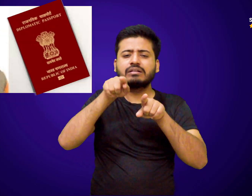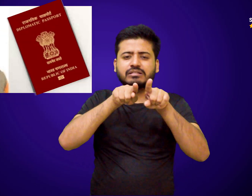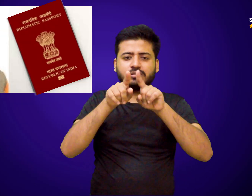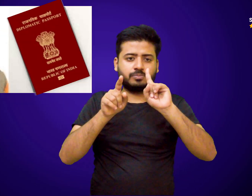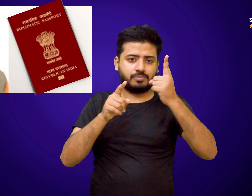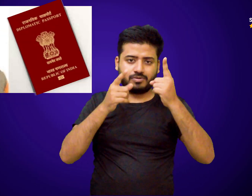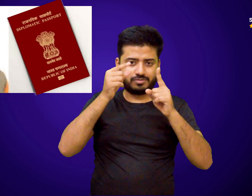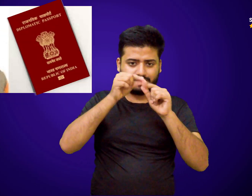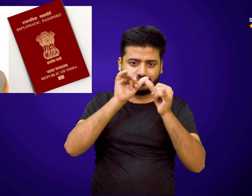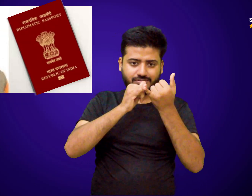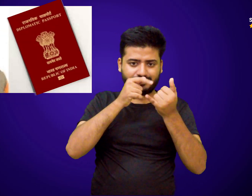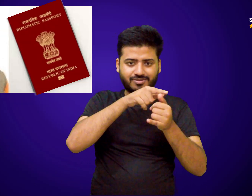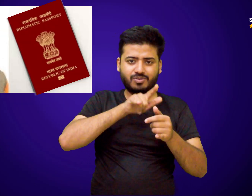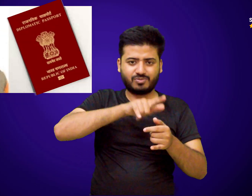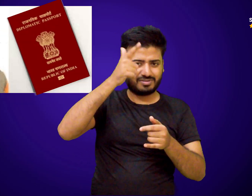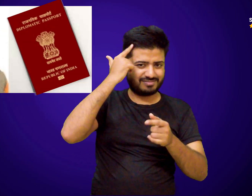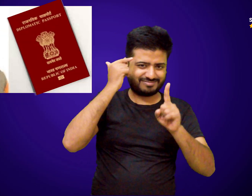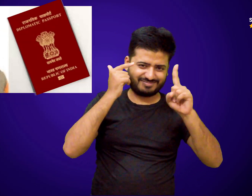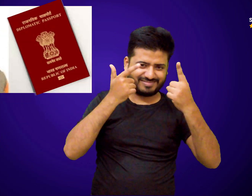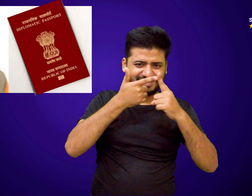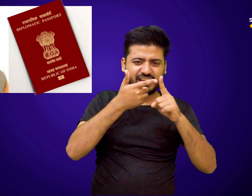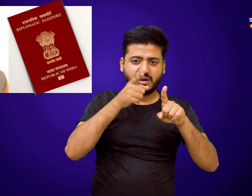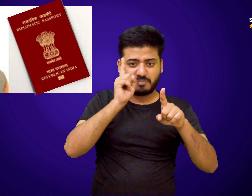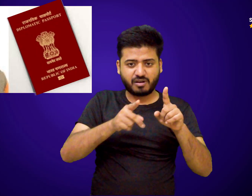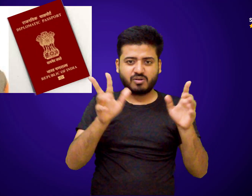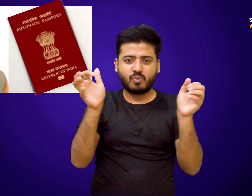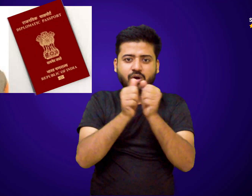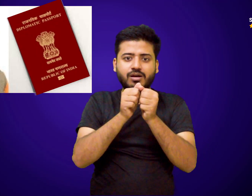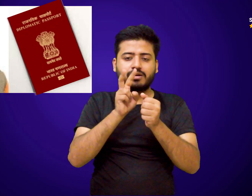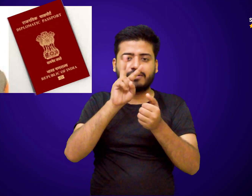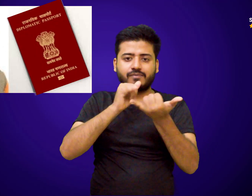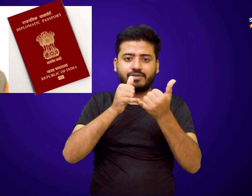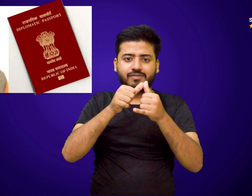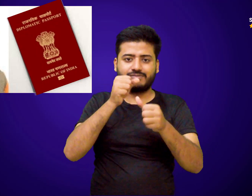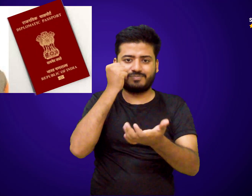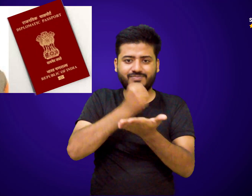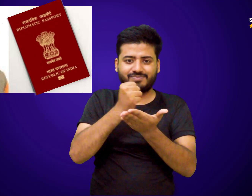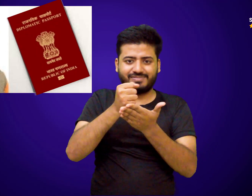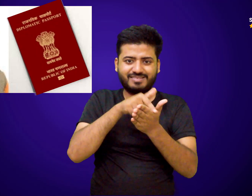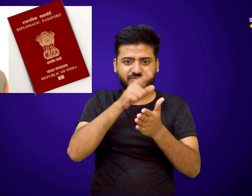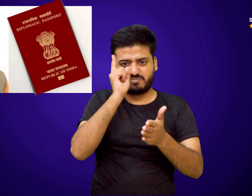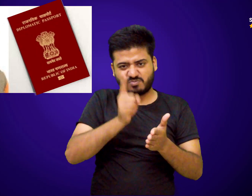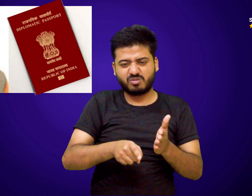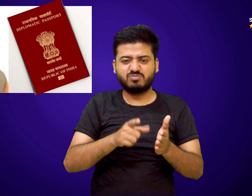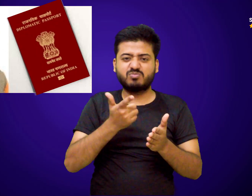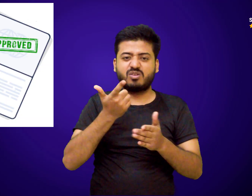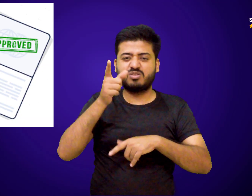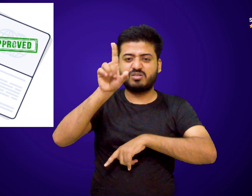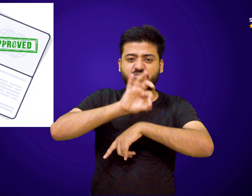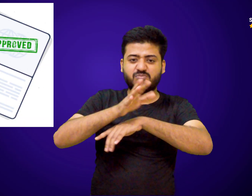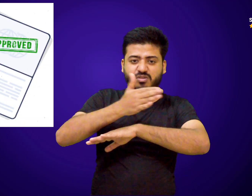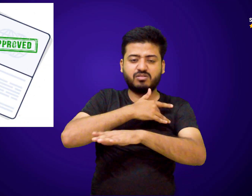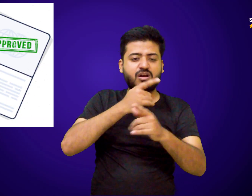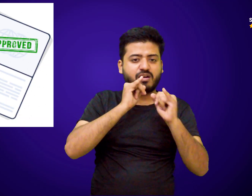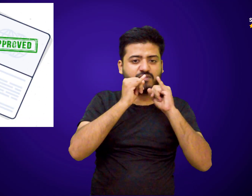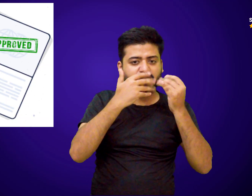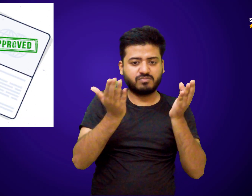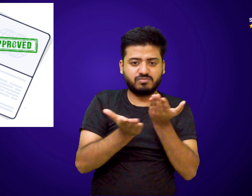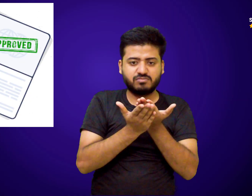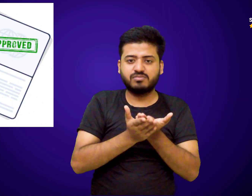not a separate booklet or requirement unique to official passports. Use of a passbook in a passport application. When applying